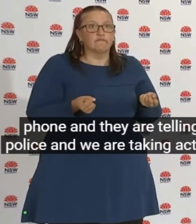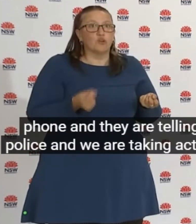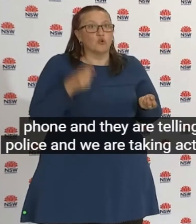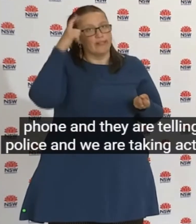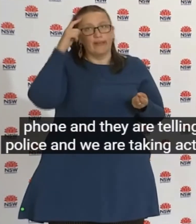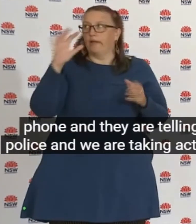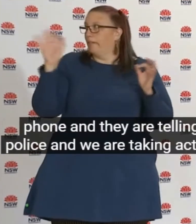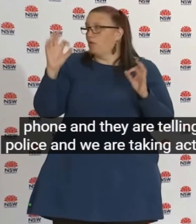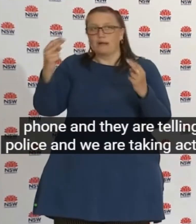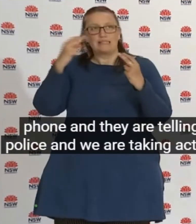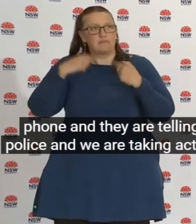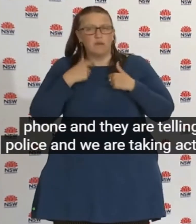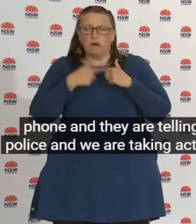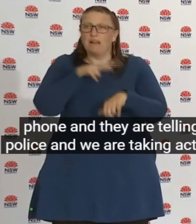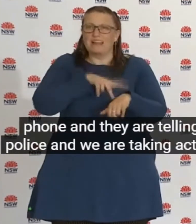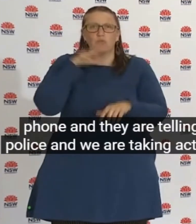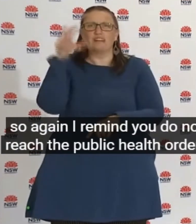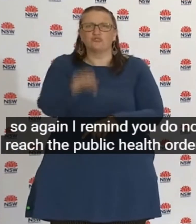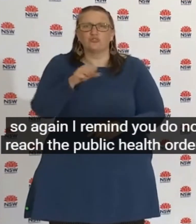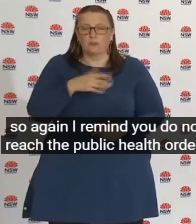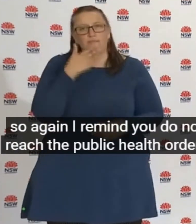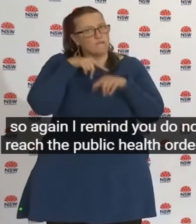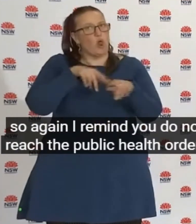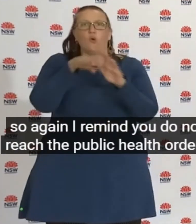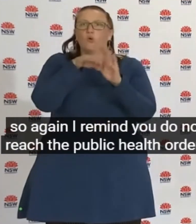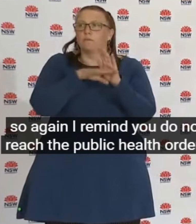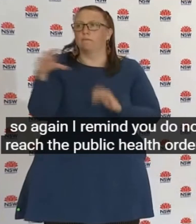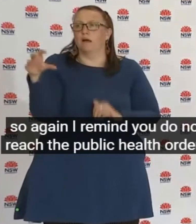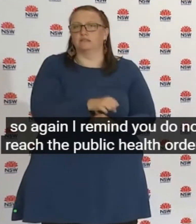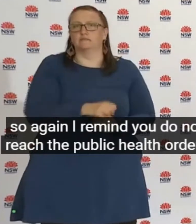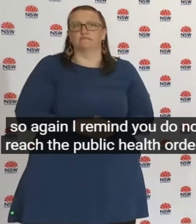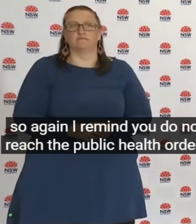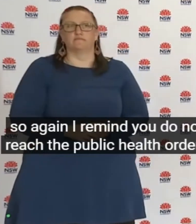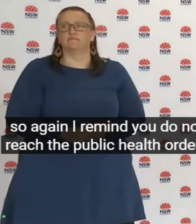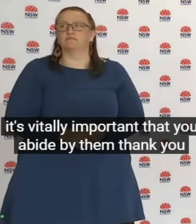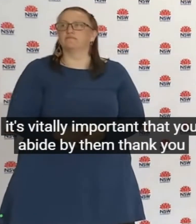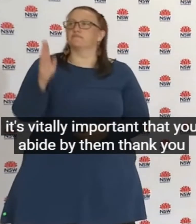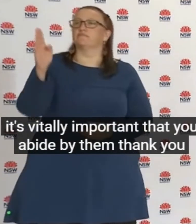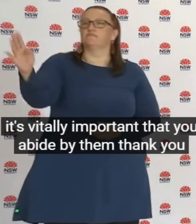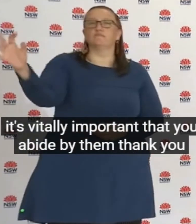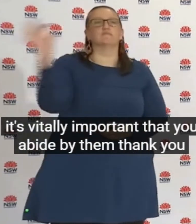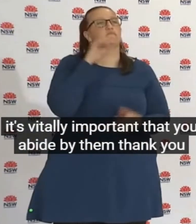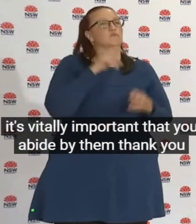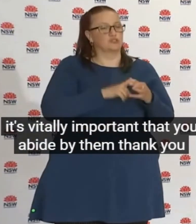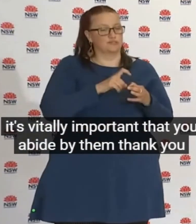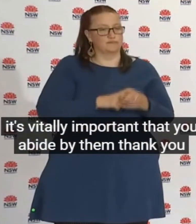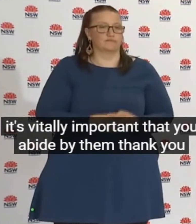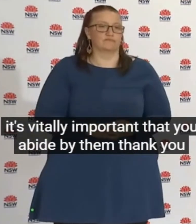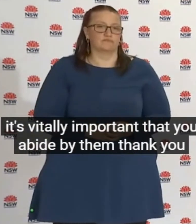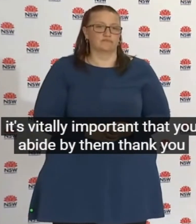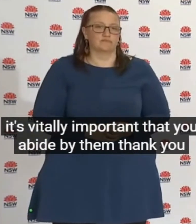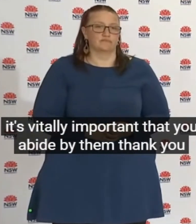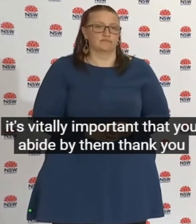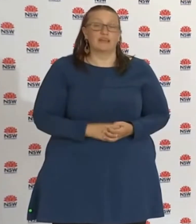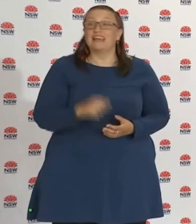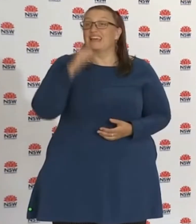that you abide by them. Thank you. Deputy Commissioner, given that we didn't really see those protests eventuate yesterday, do you stand by the amount of resources that were